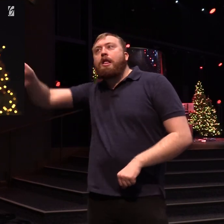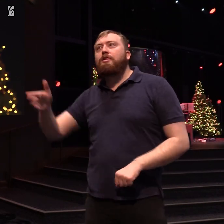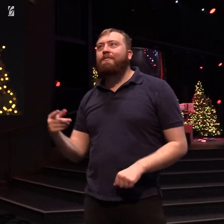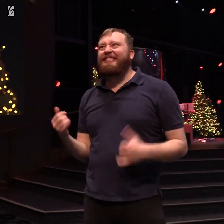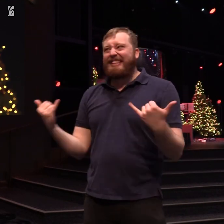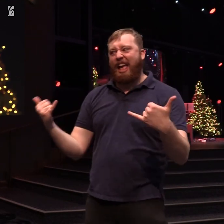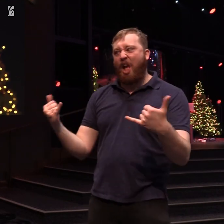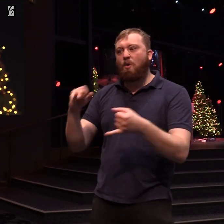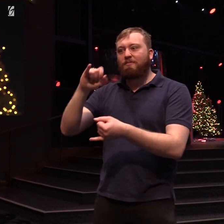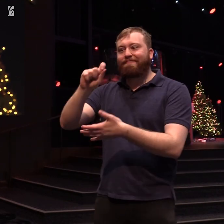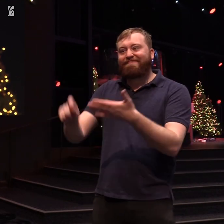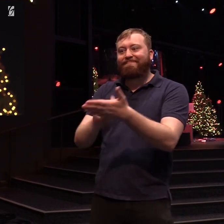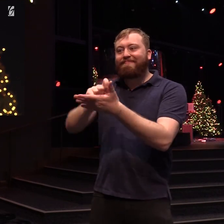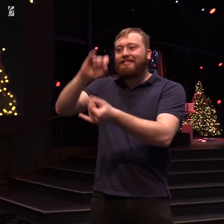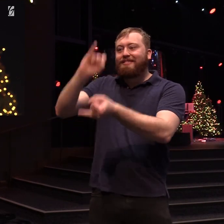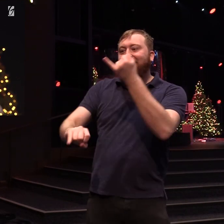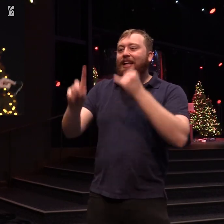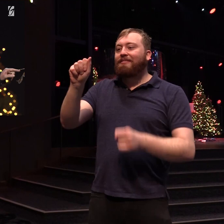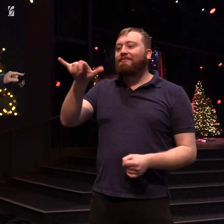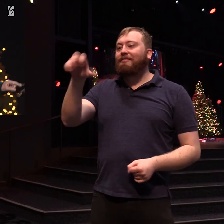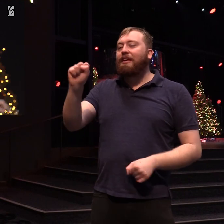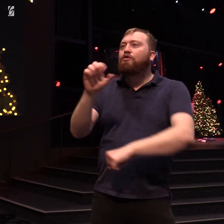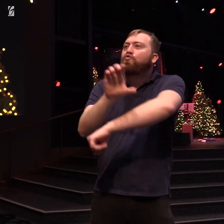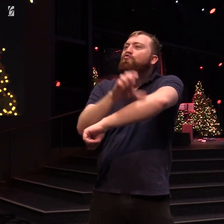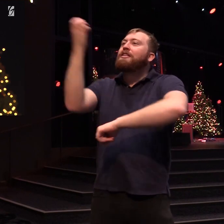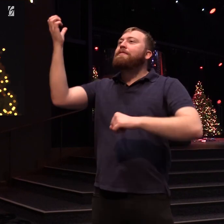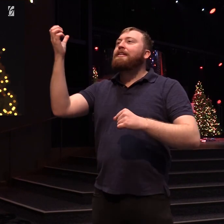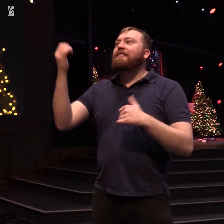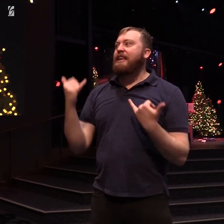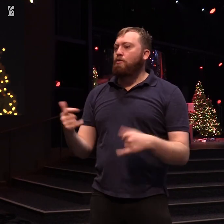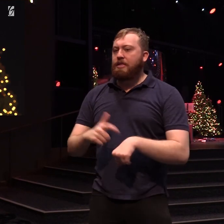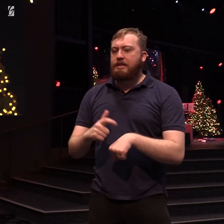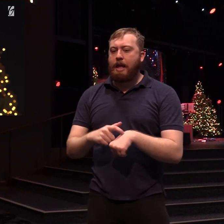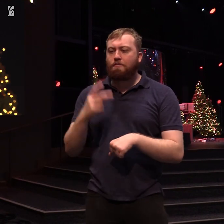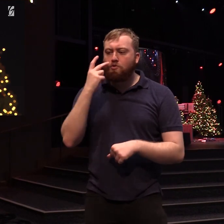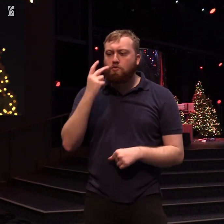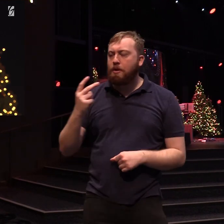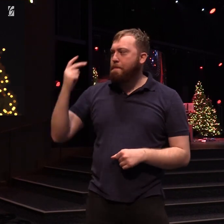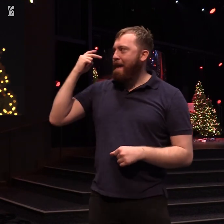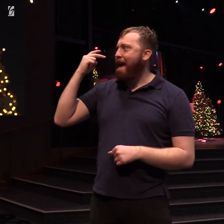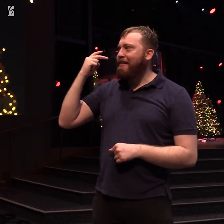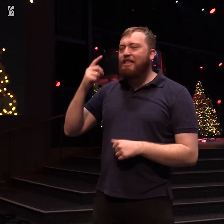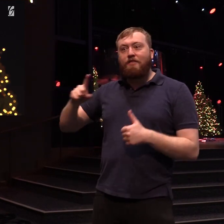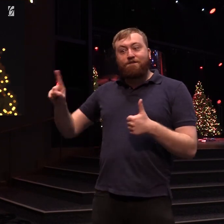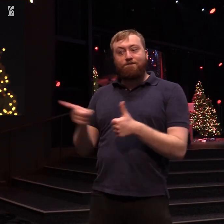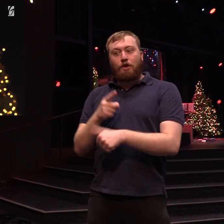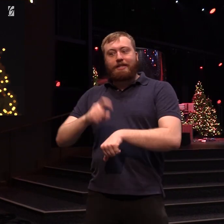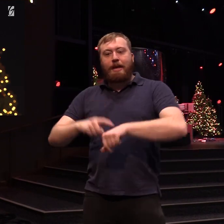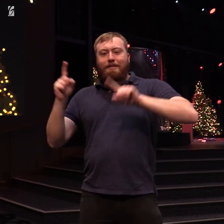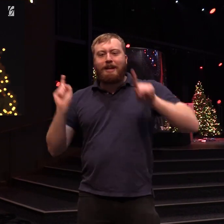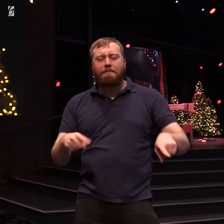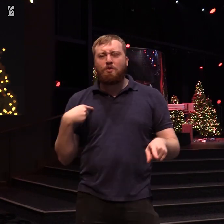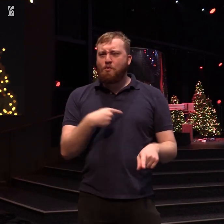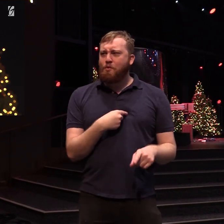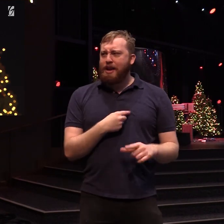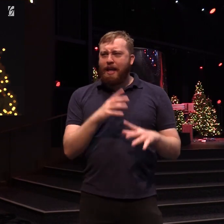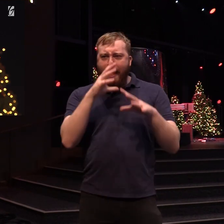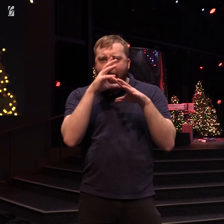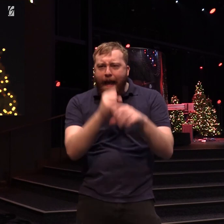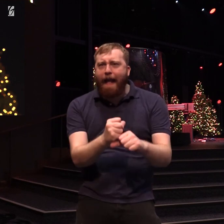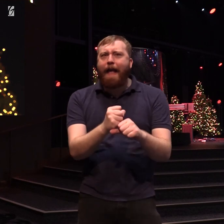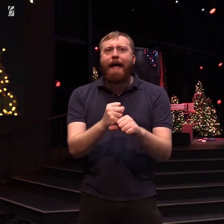days. Christmas invites us to look back at the first coming, but it entices us. It dares us.